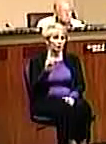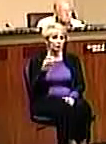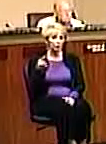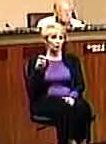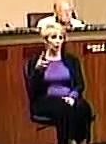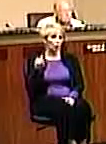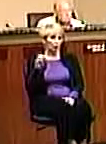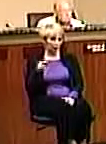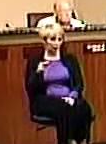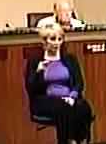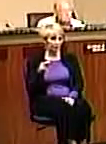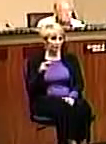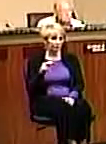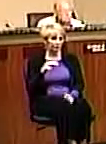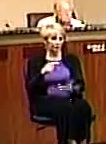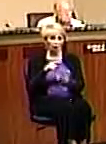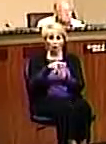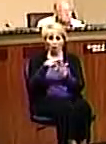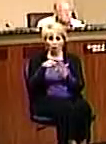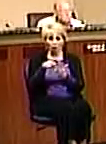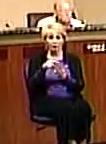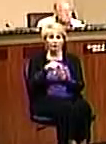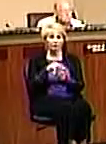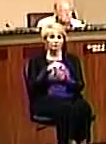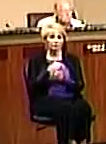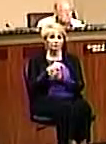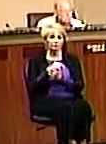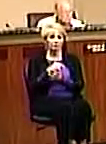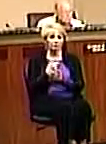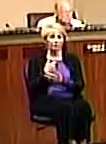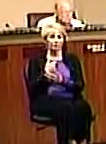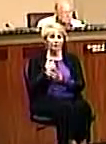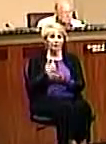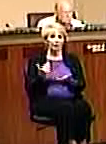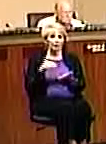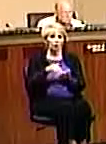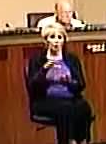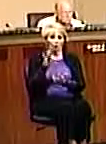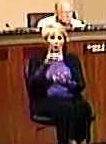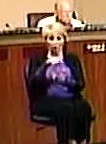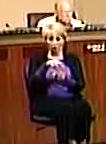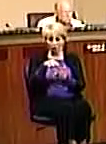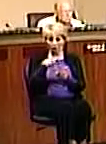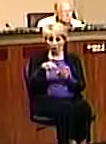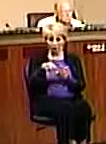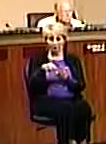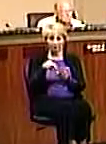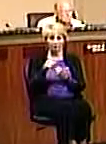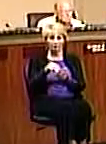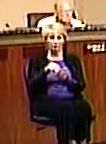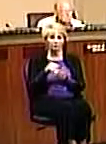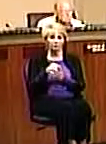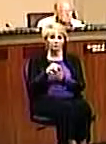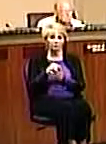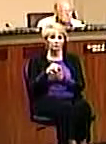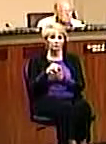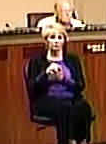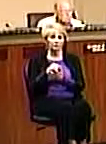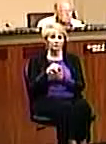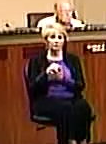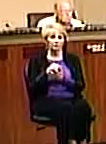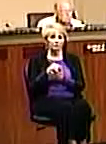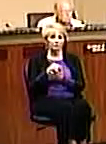Norton. Are the three, and I'm going to reappoint them to.